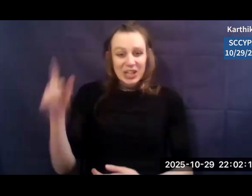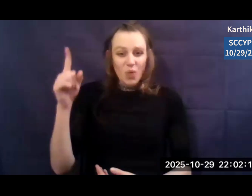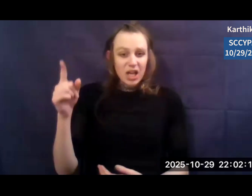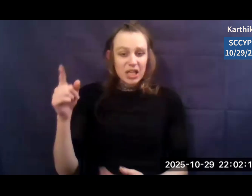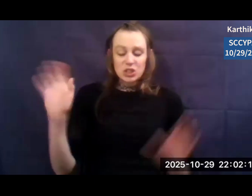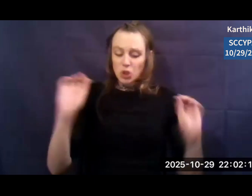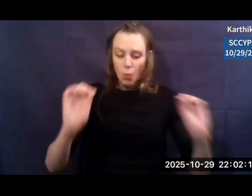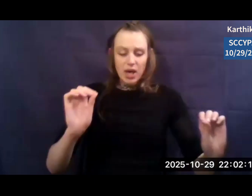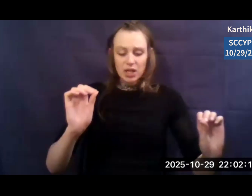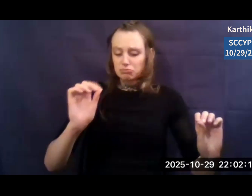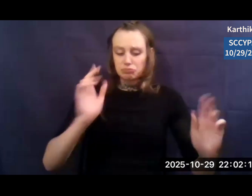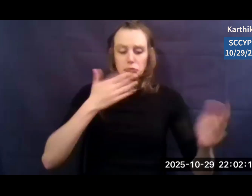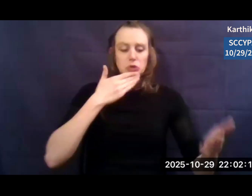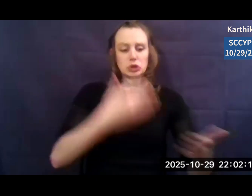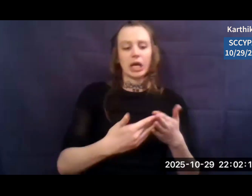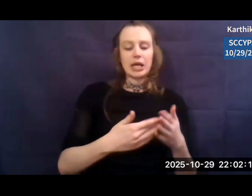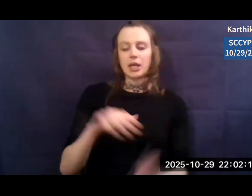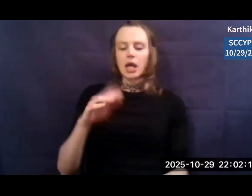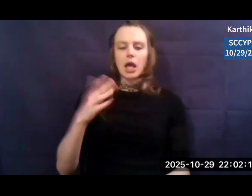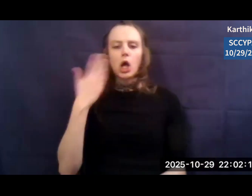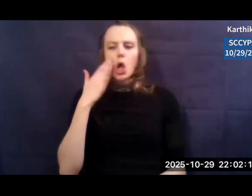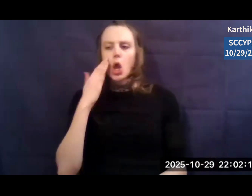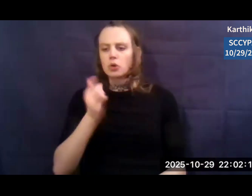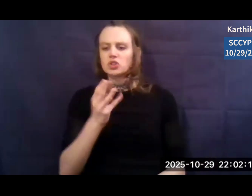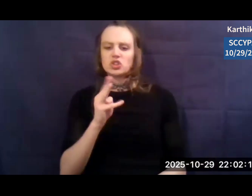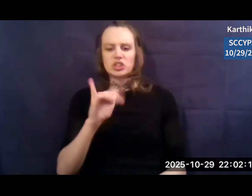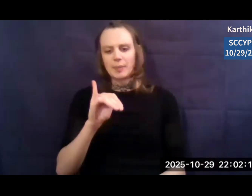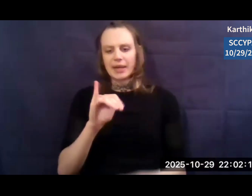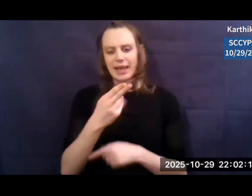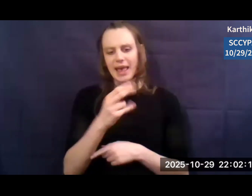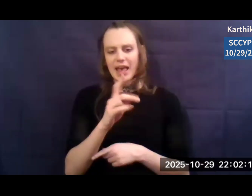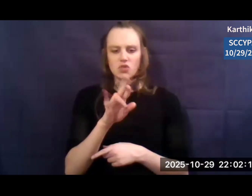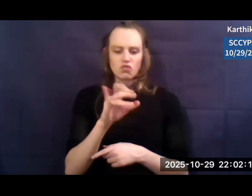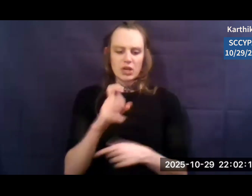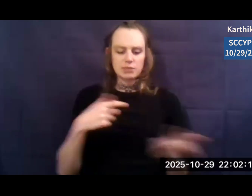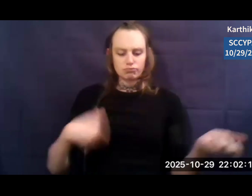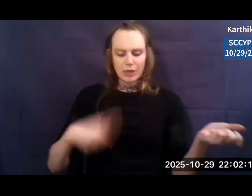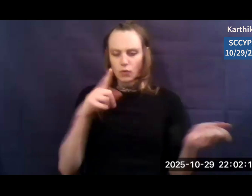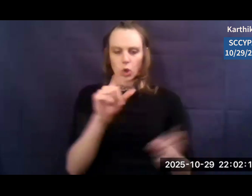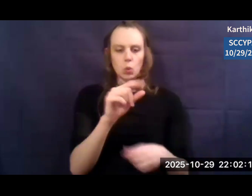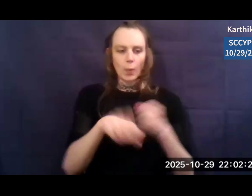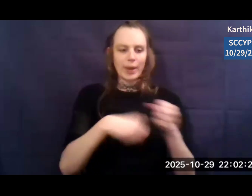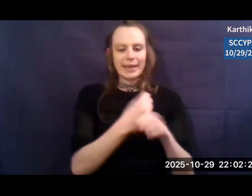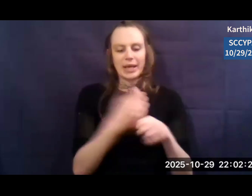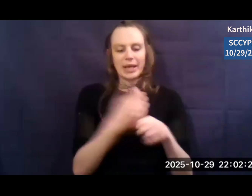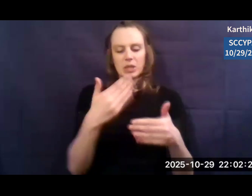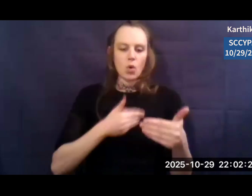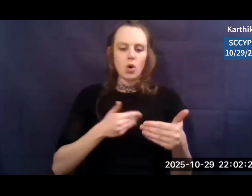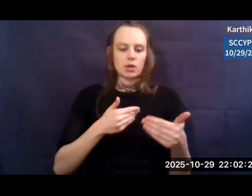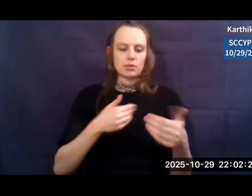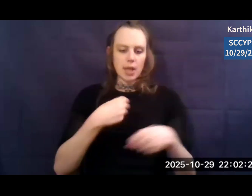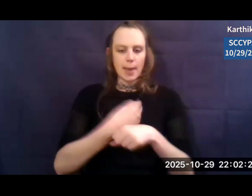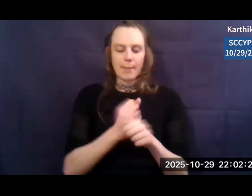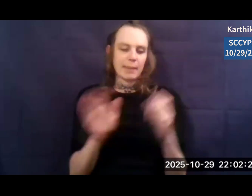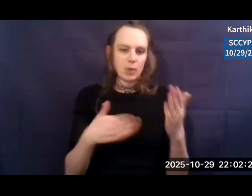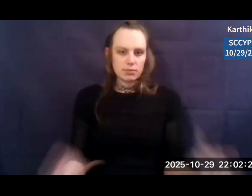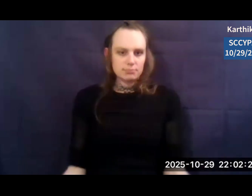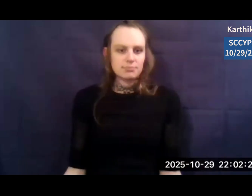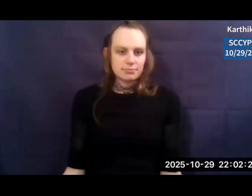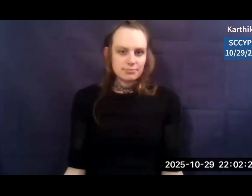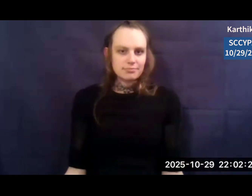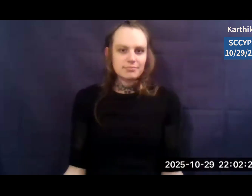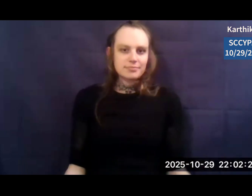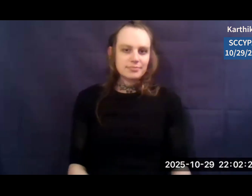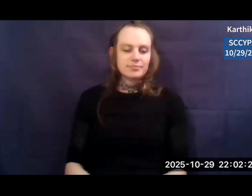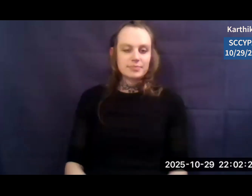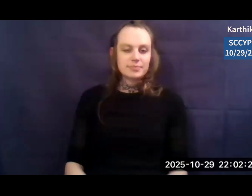Like Jimi Hendrix was like playing guitar for like 20 years before he like even like recorded anything. But like in general, it's